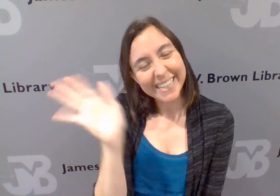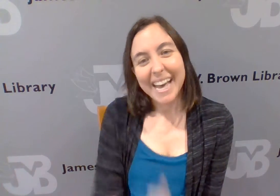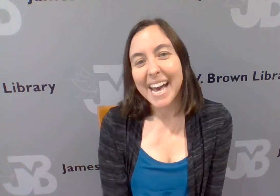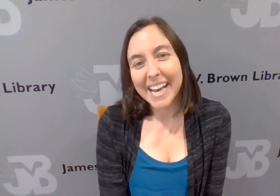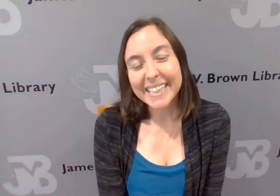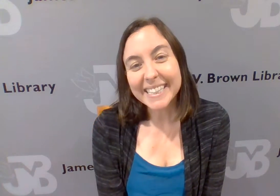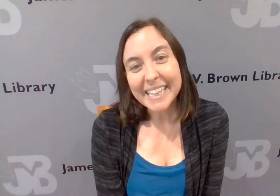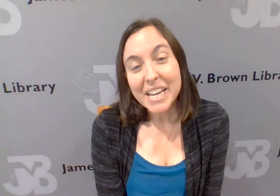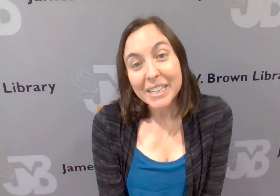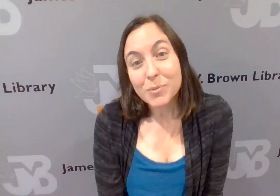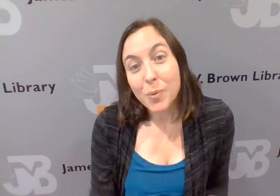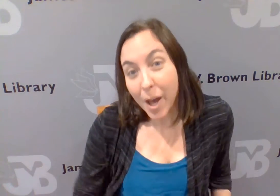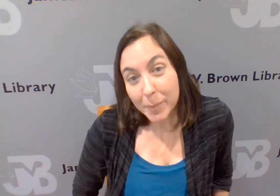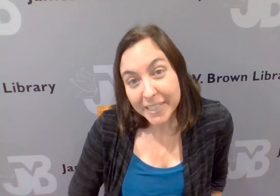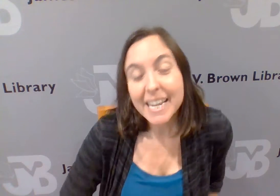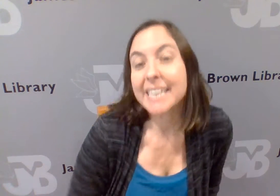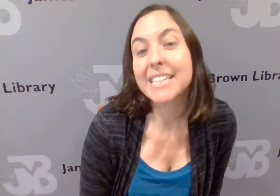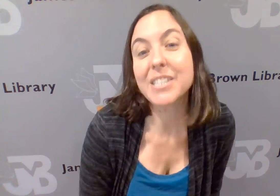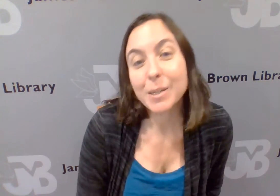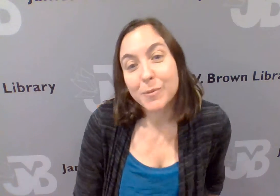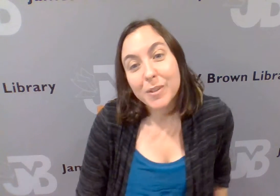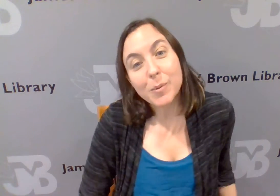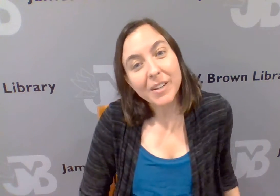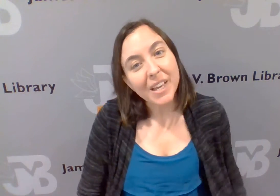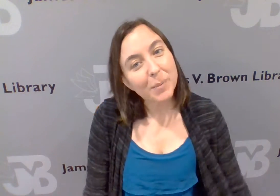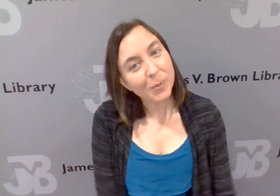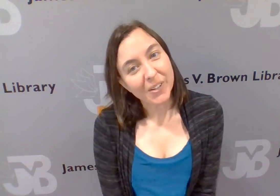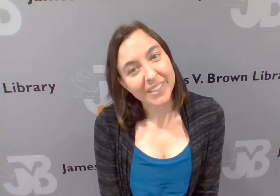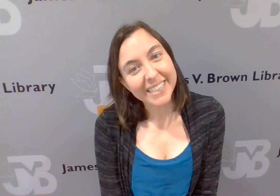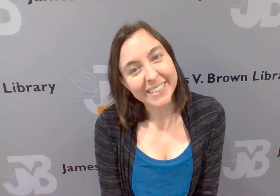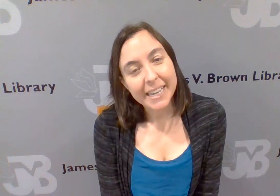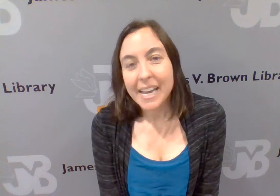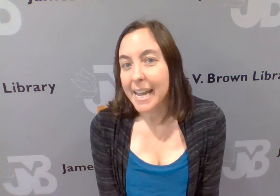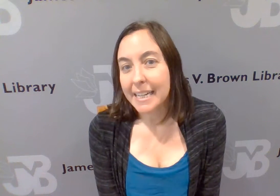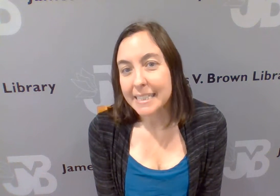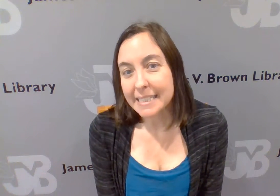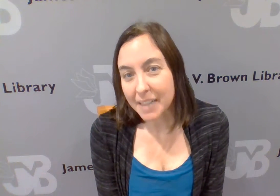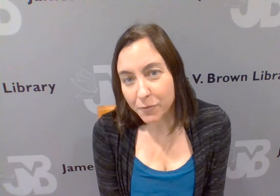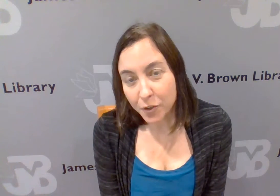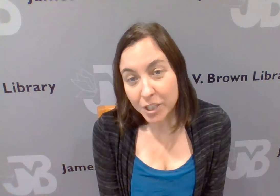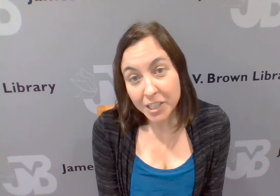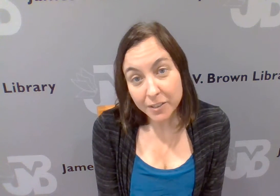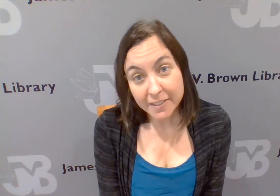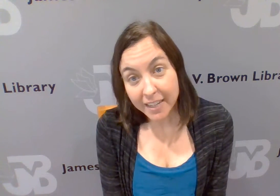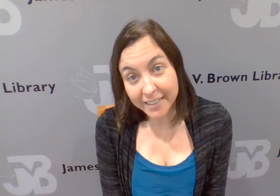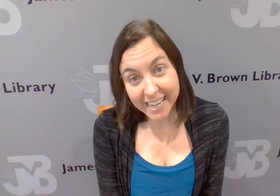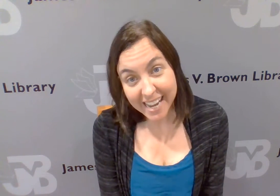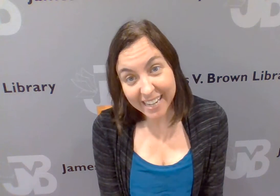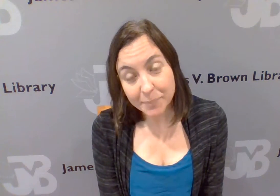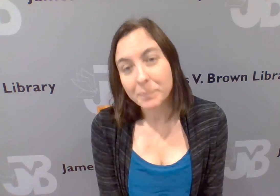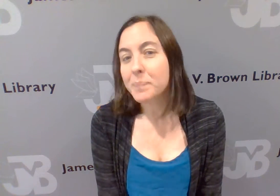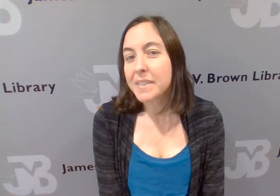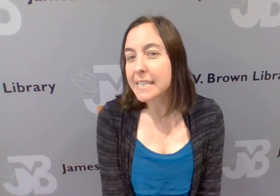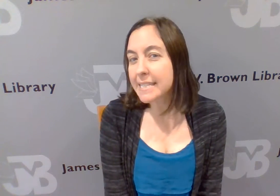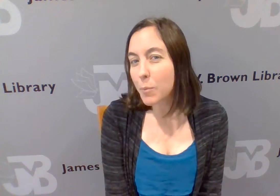Hi, it's Robin from the James v. Brown Library and it's time for another sign of the day. This time